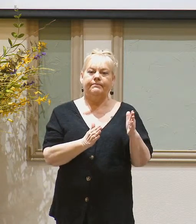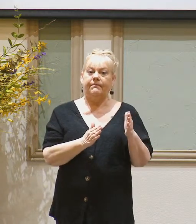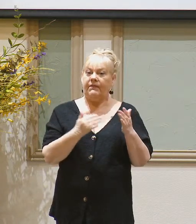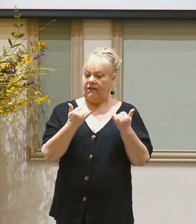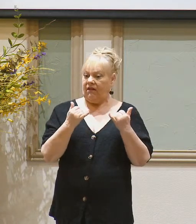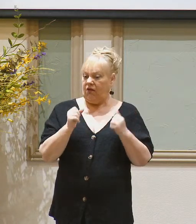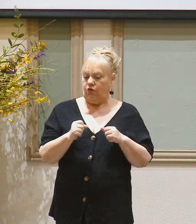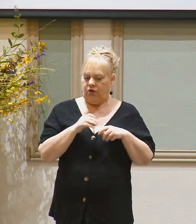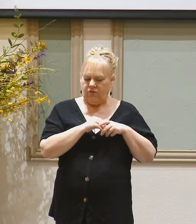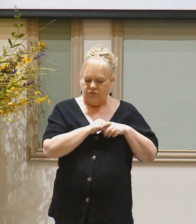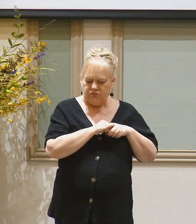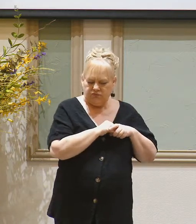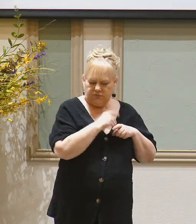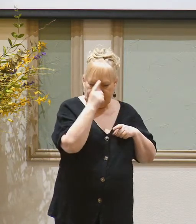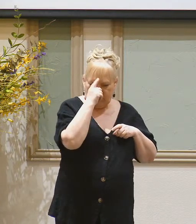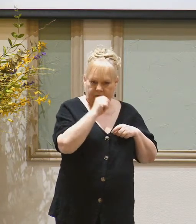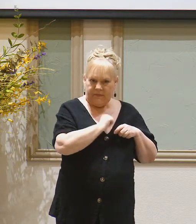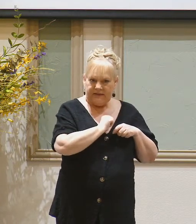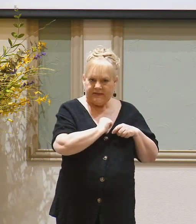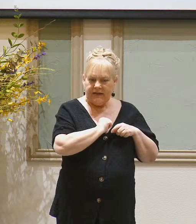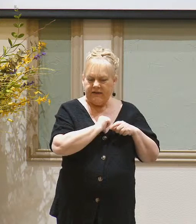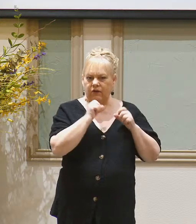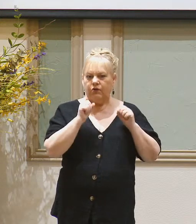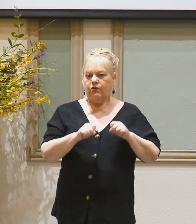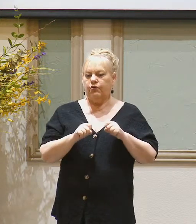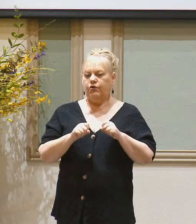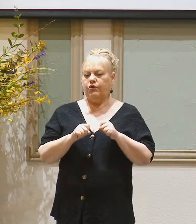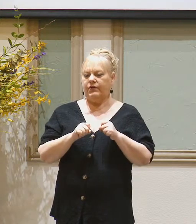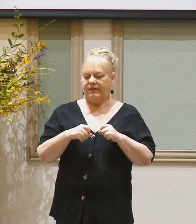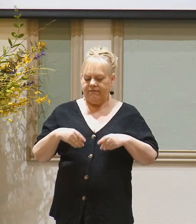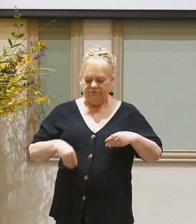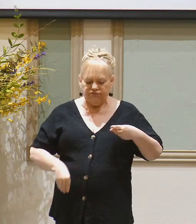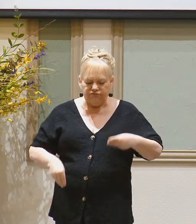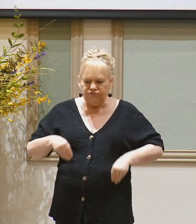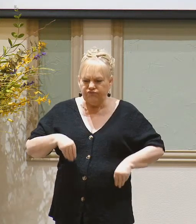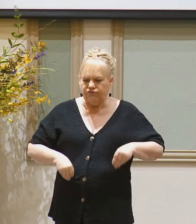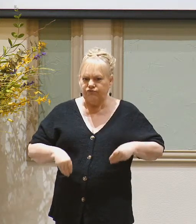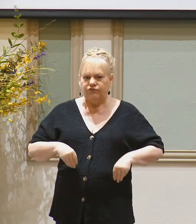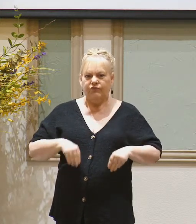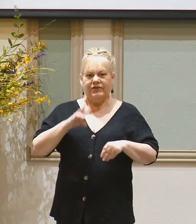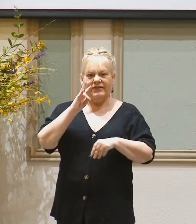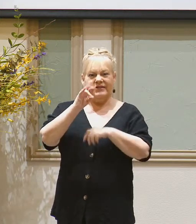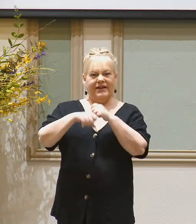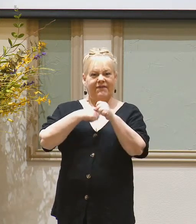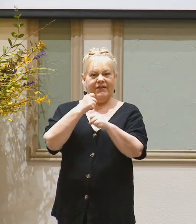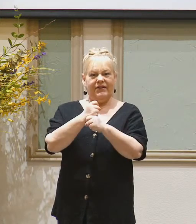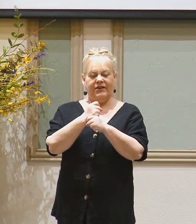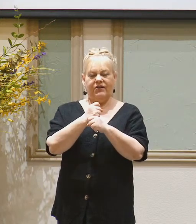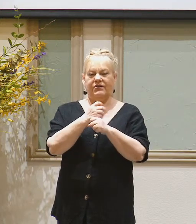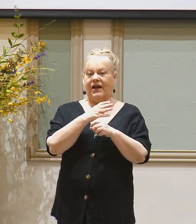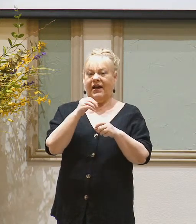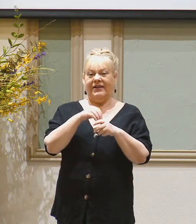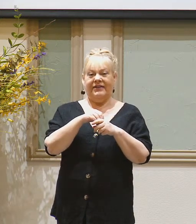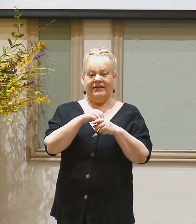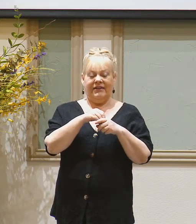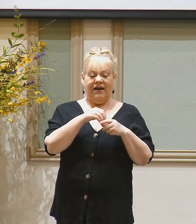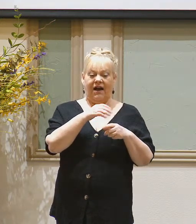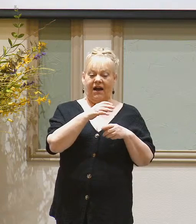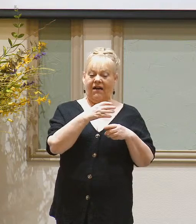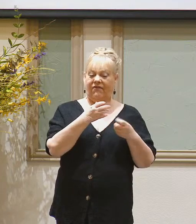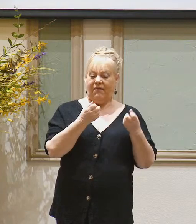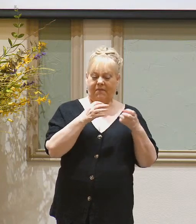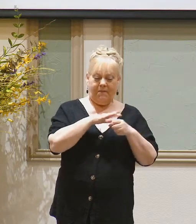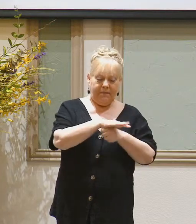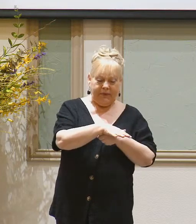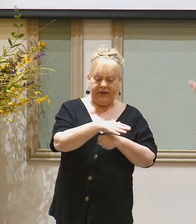Now, he could have hoarded everything for himself. He could have lined his own pockets during the 7 years of prosperity, and certainly in the 7 years of